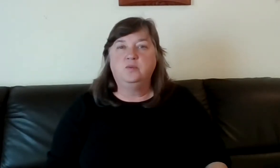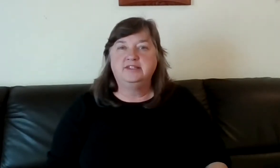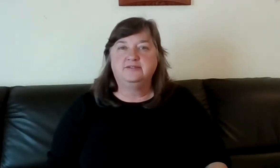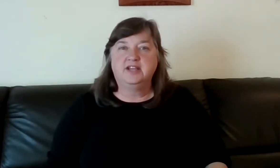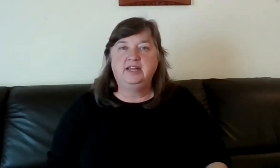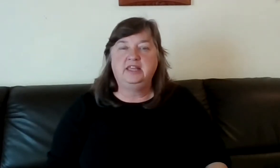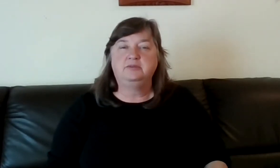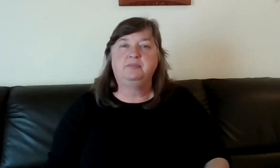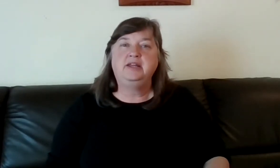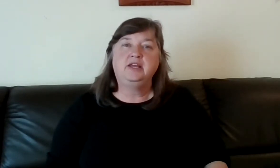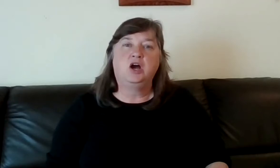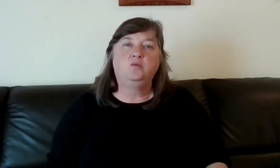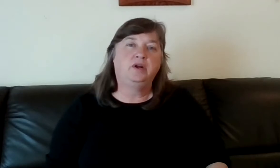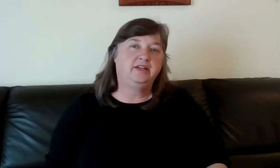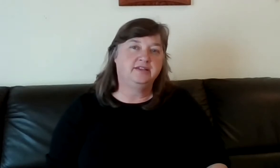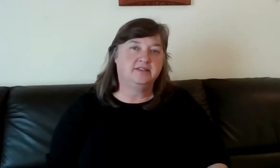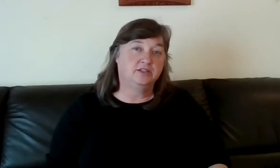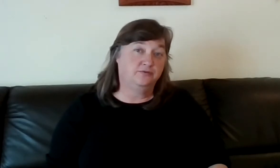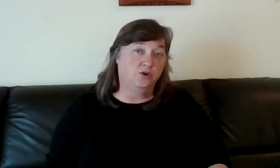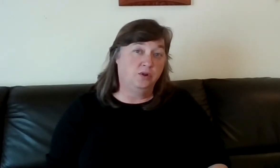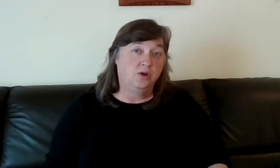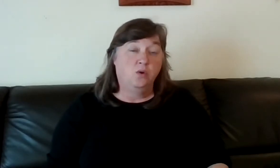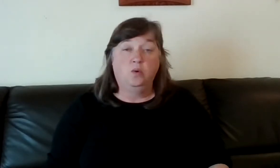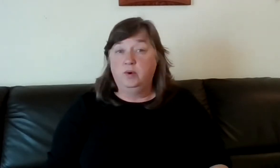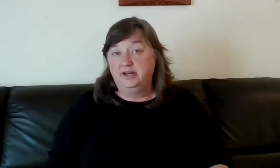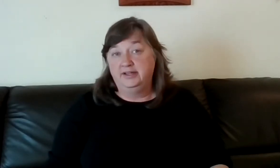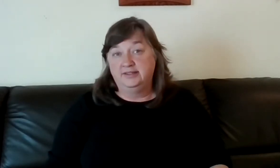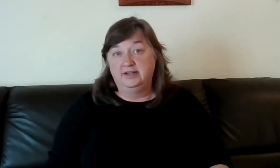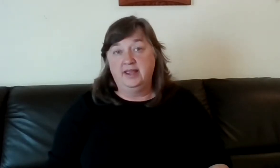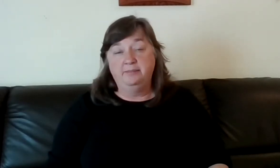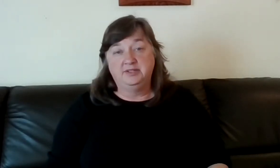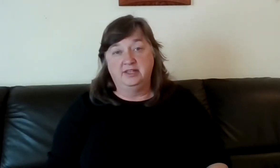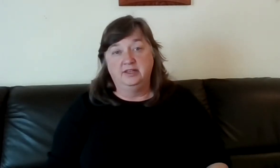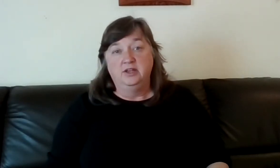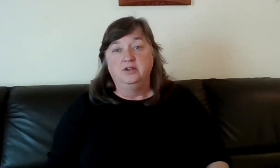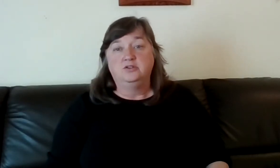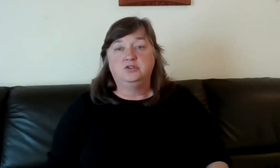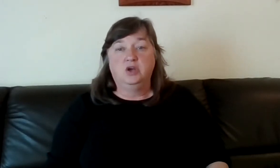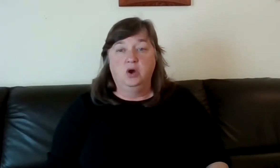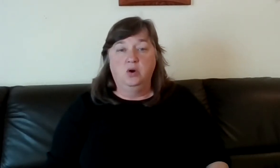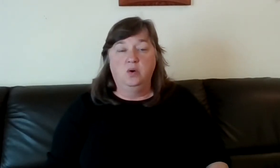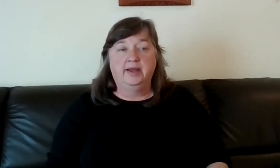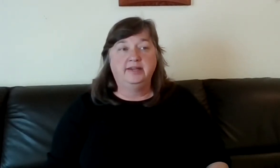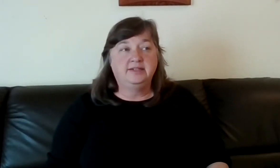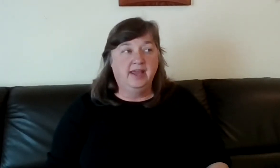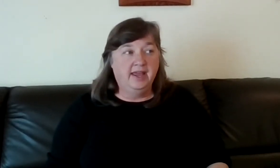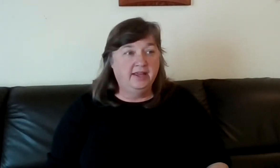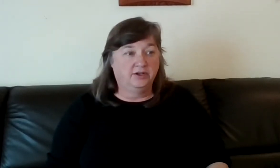ways of signing them depending on what it is that is full or what it is that is empty. So a